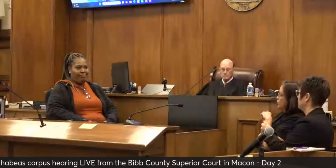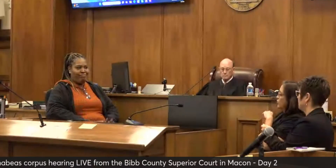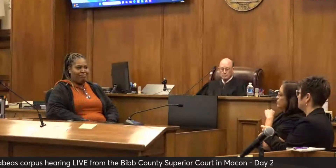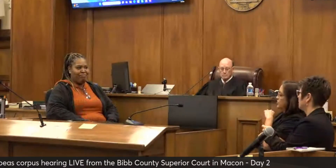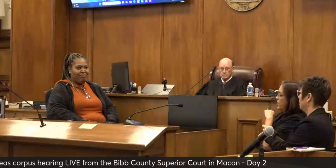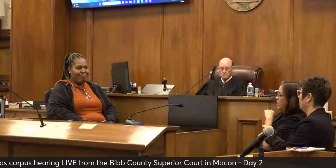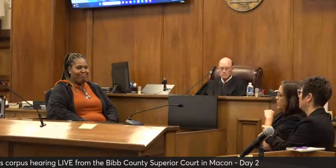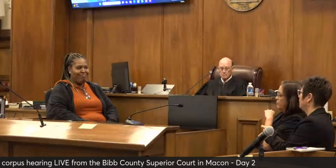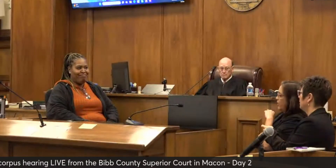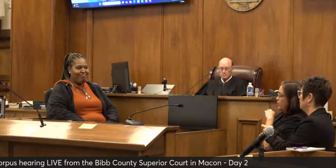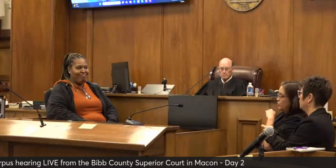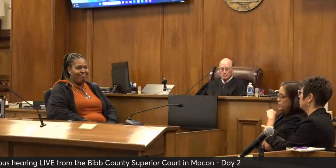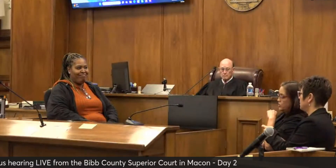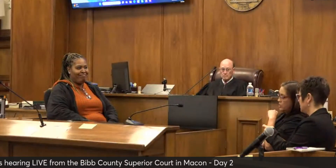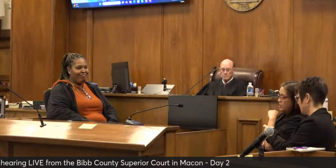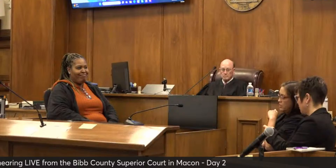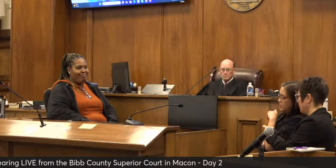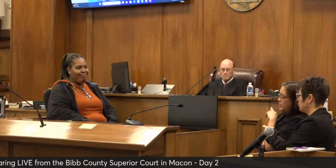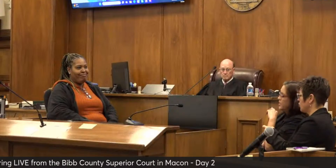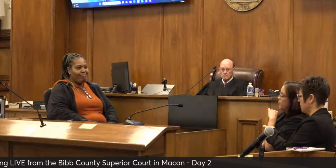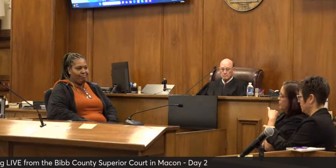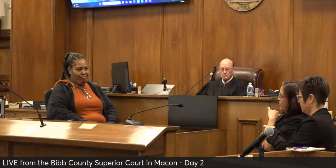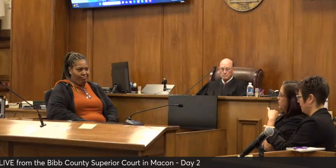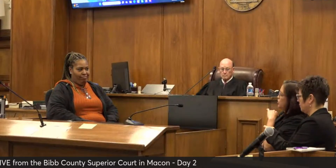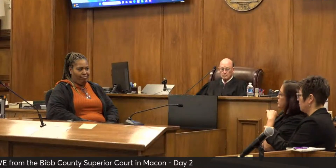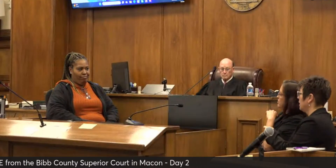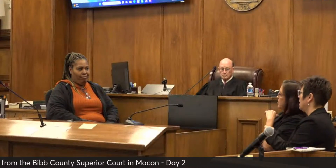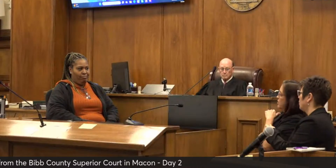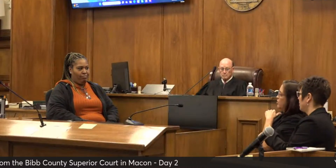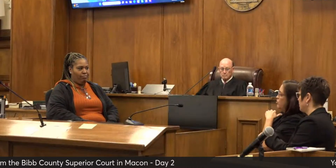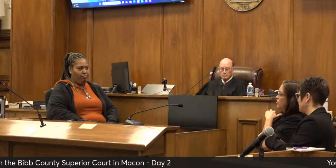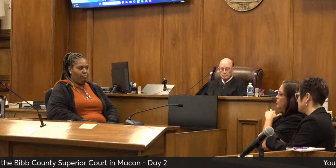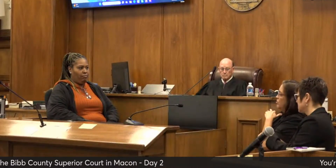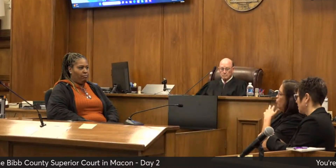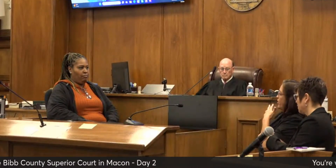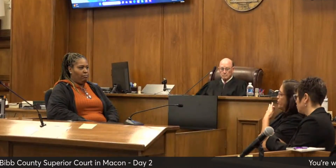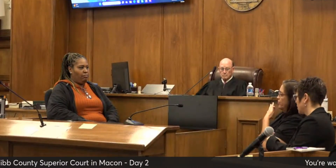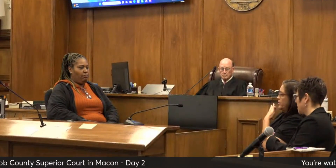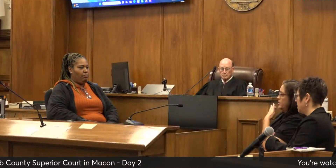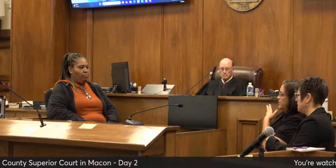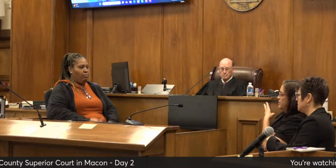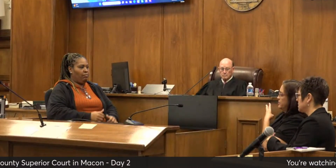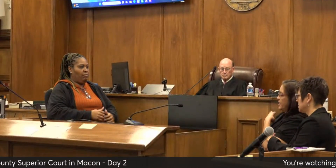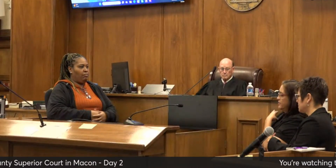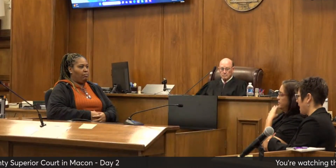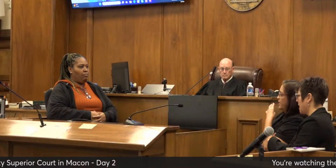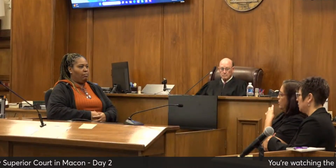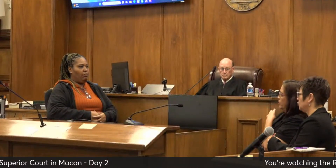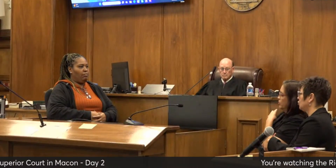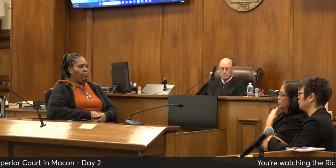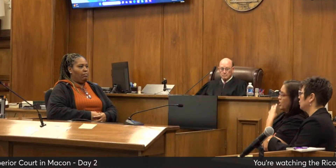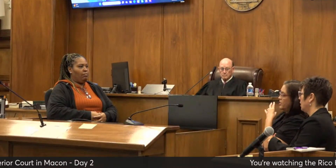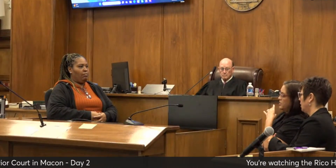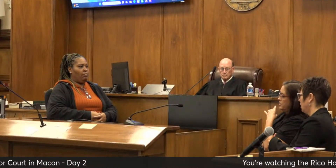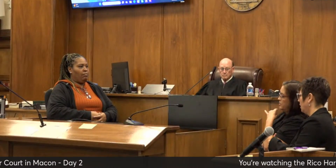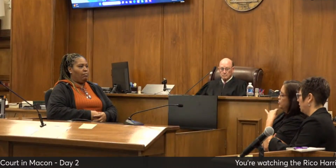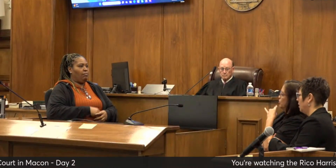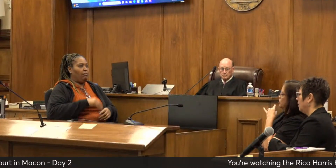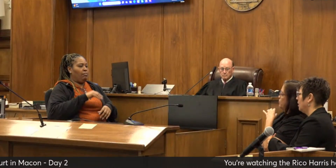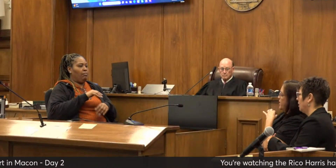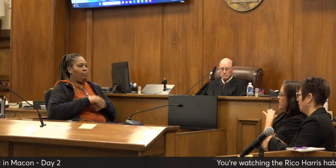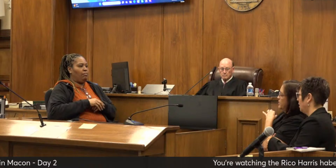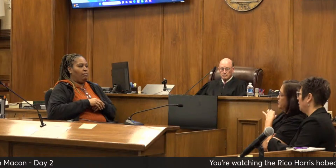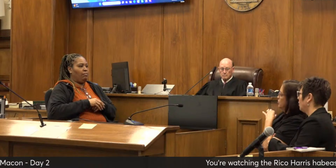in terms of language deprivation, whether it is ASL or Chinese